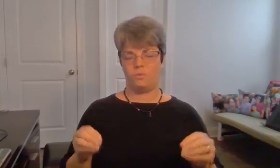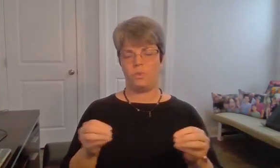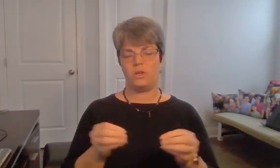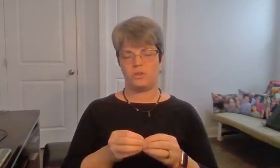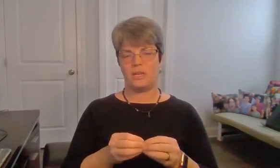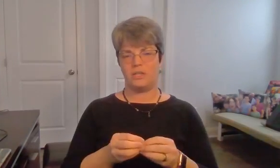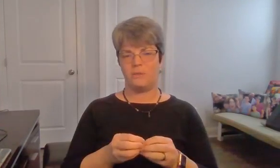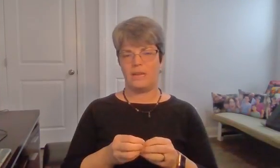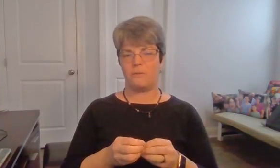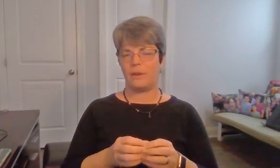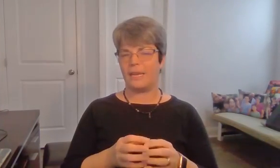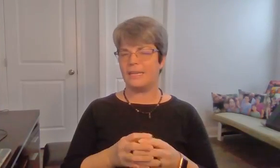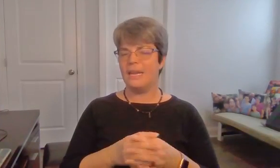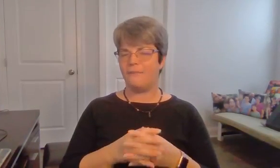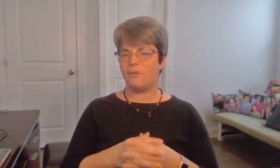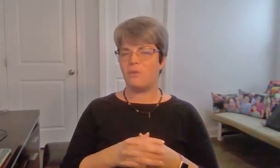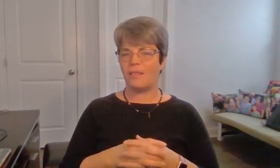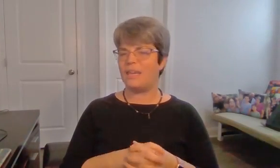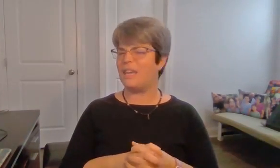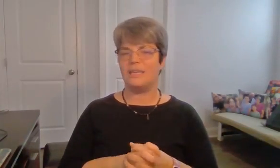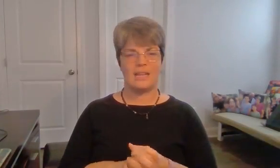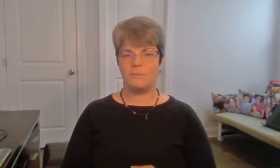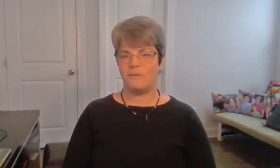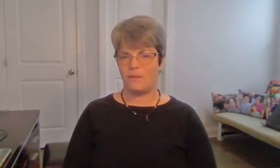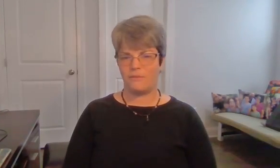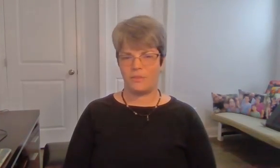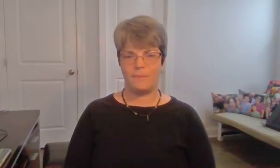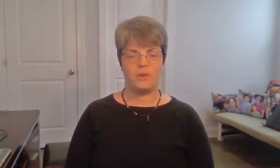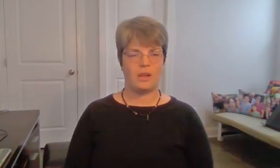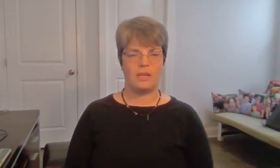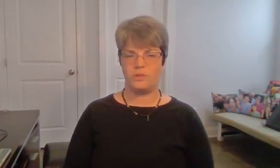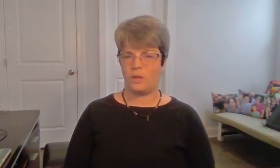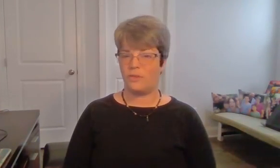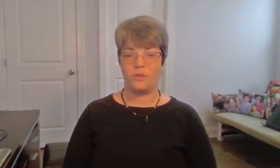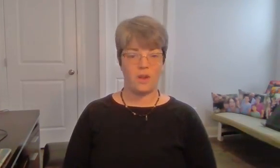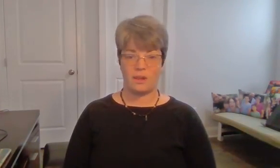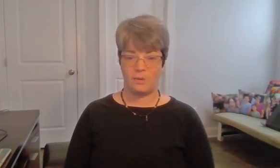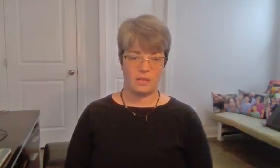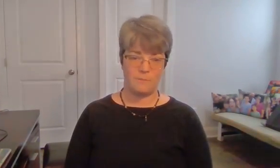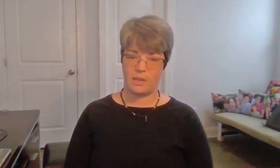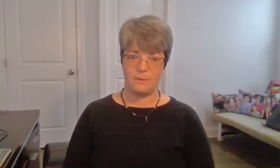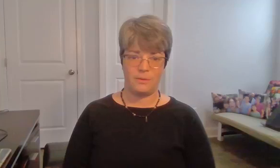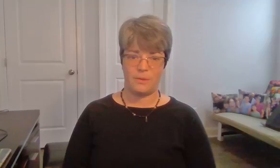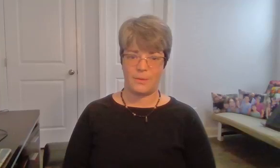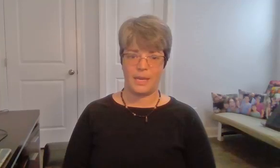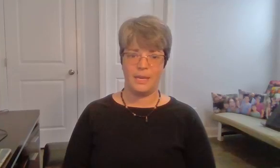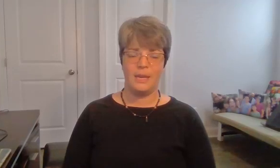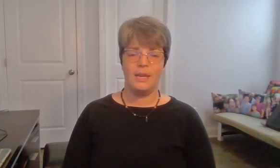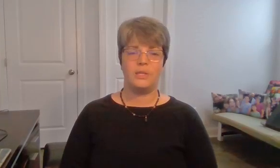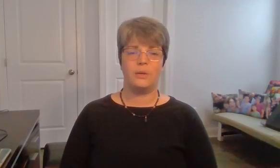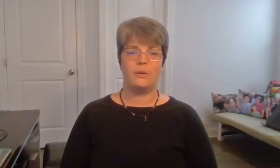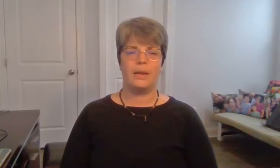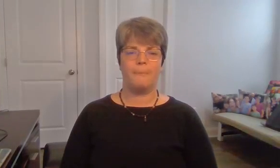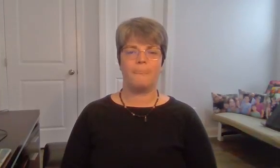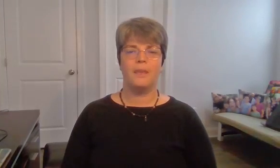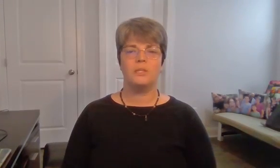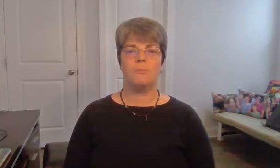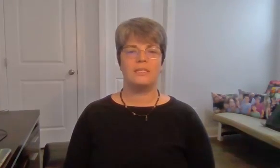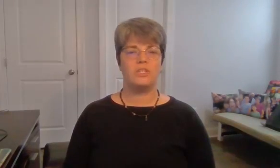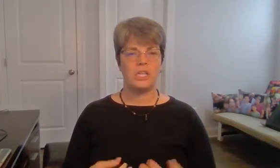you're trying to do hand over hand, if they're not liking it, it's not going to be fun for them. They're not going to enjoy it. They're not going to want to communicate with you that way. So my suggestion,